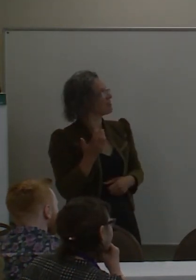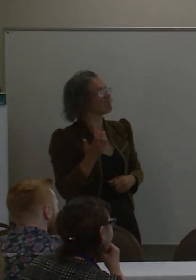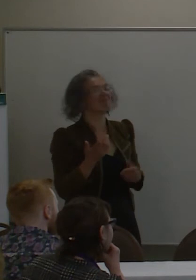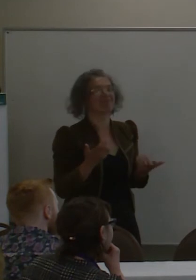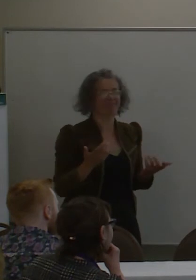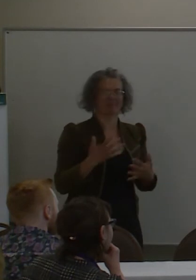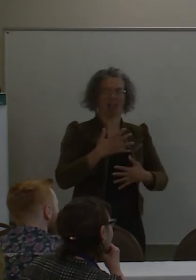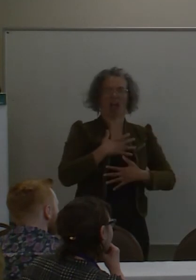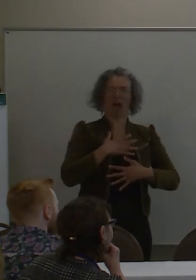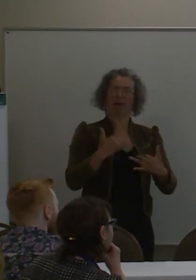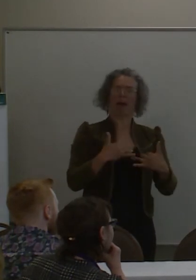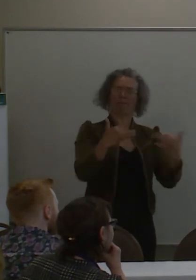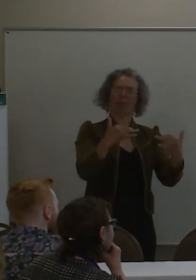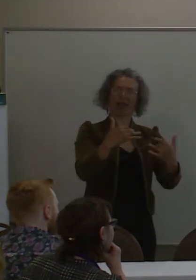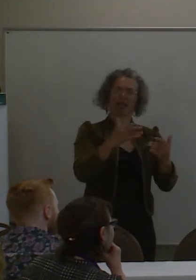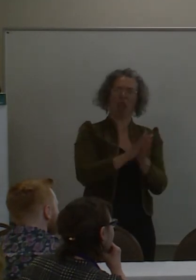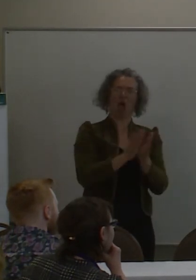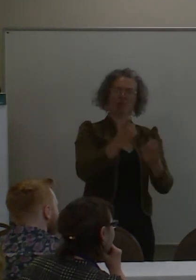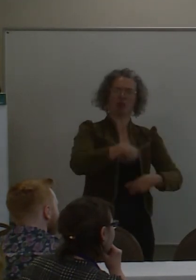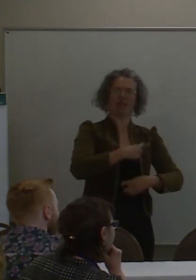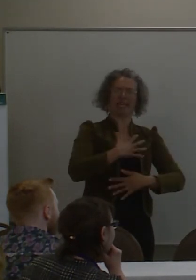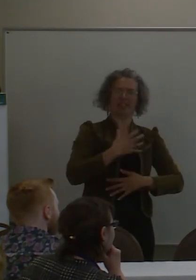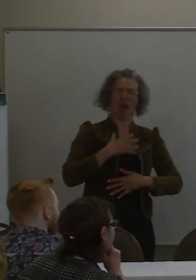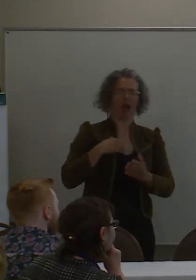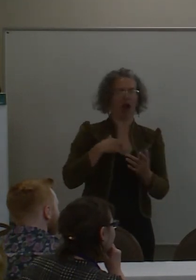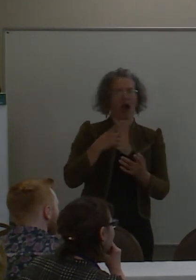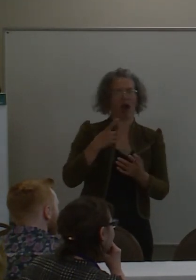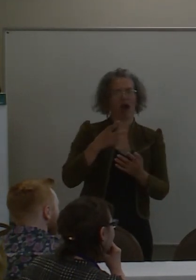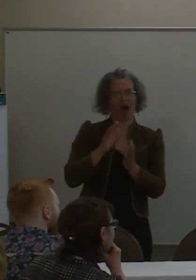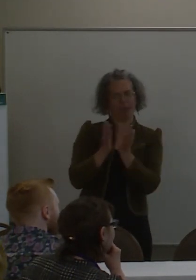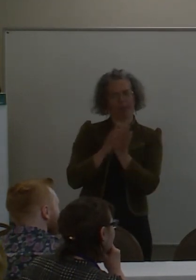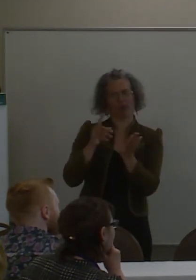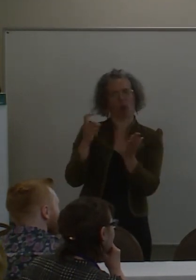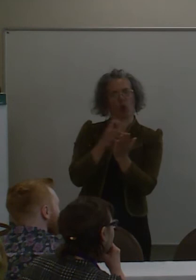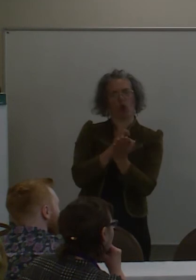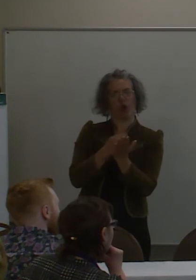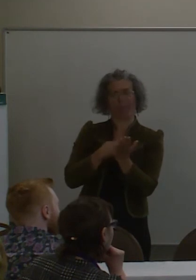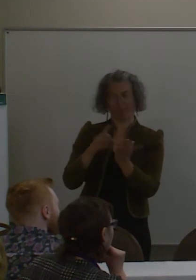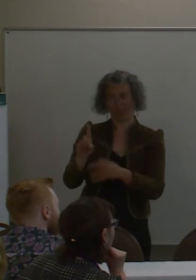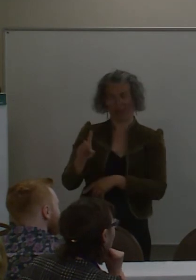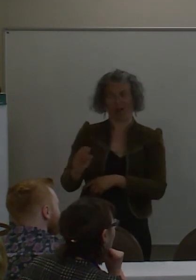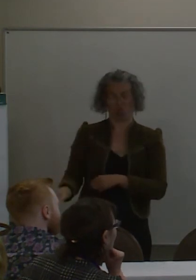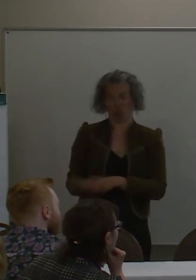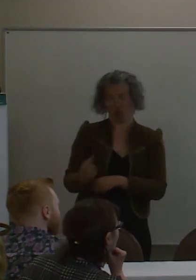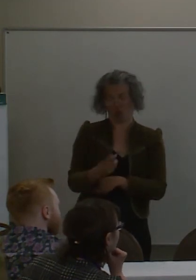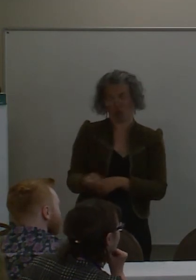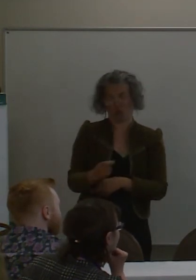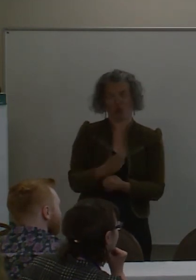I'm a public librarian, have been for 20 years. I'm a voracious weeder. I throw out so many books, it's frightening to some people.